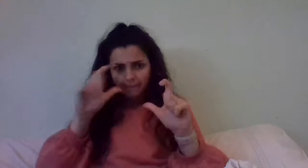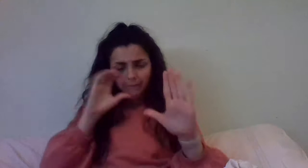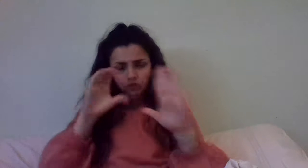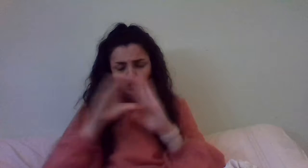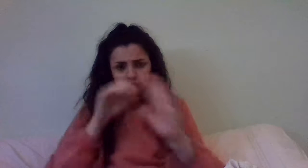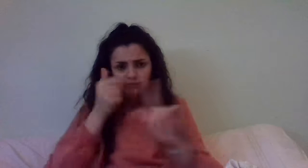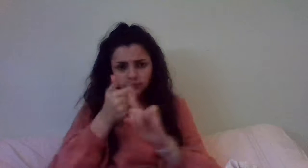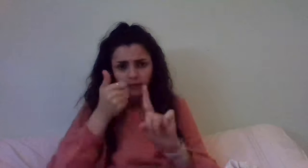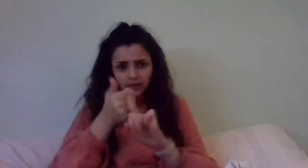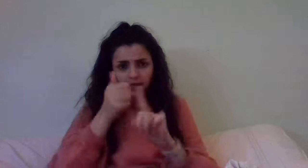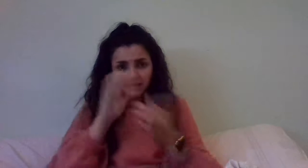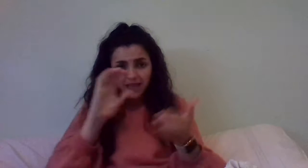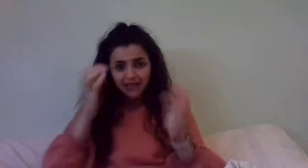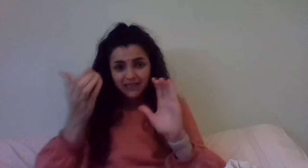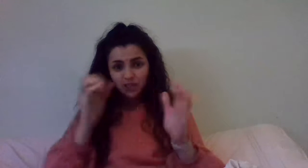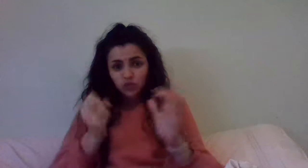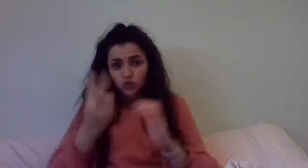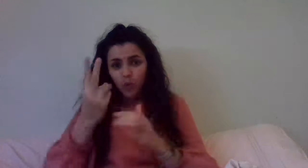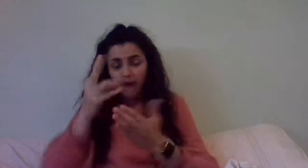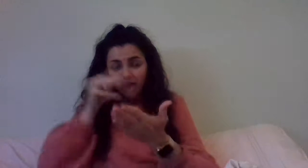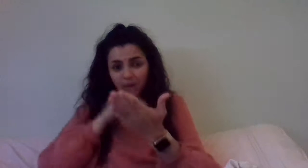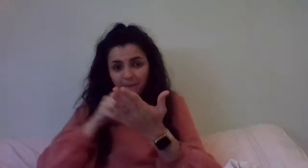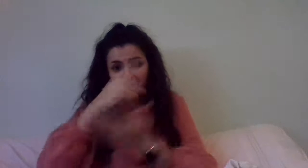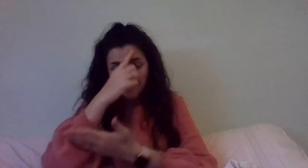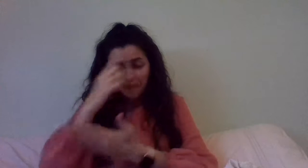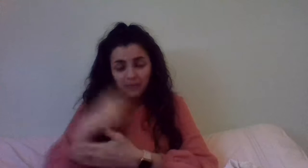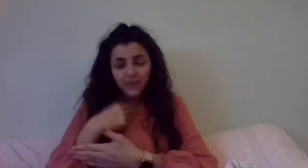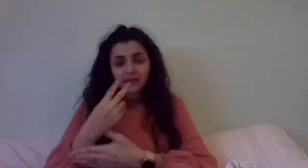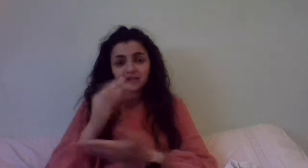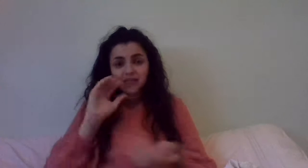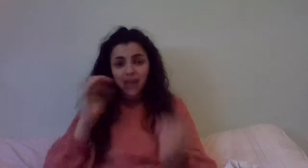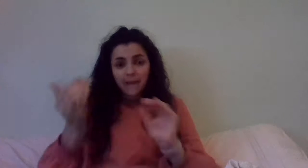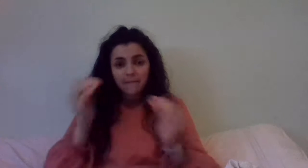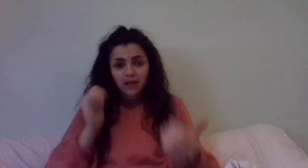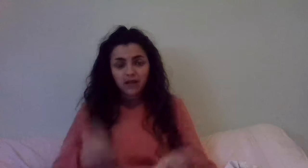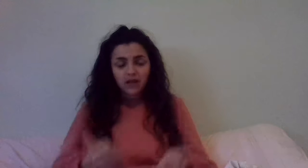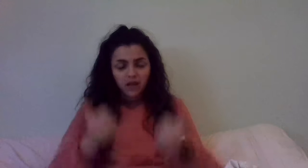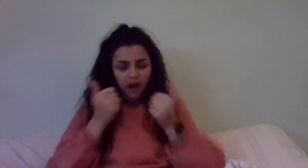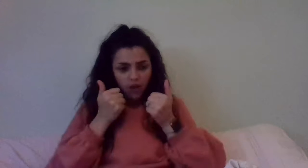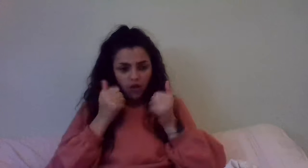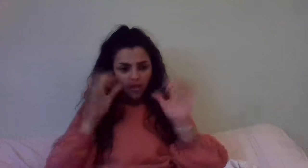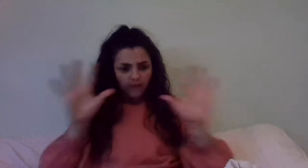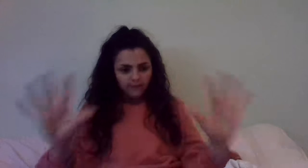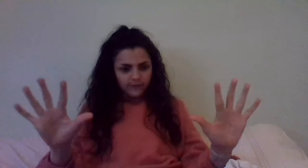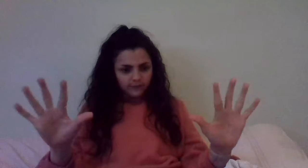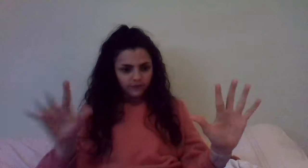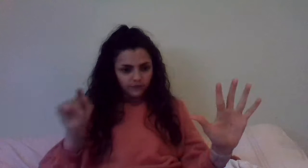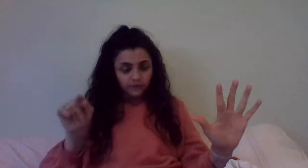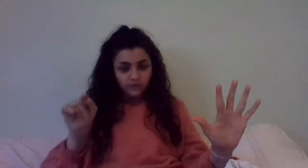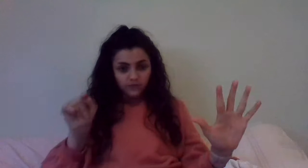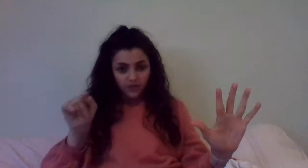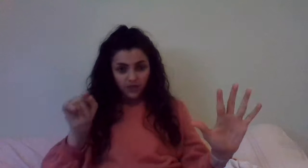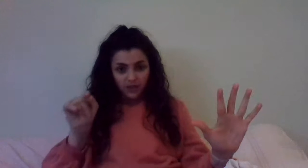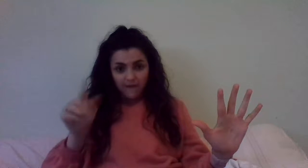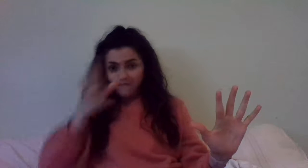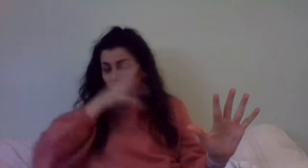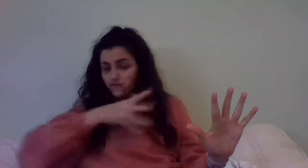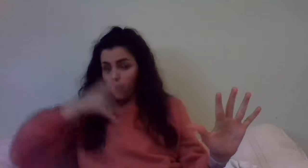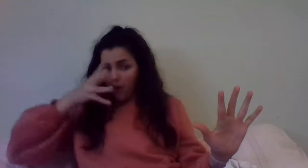Million Black Voices, it's comparing life from between the rural areas of the United States and